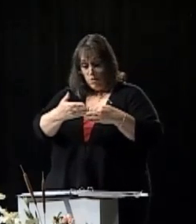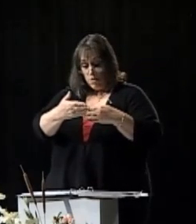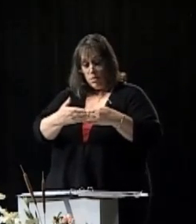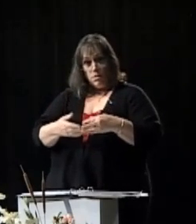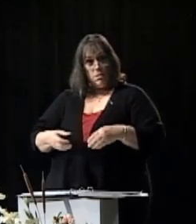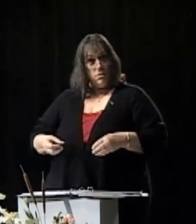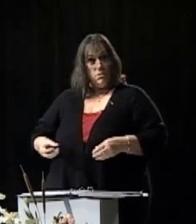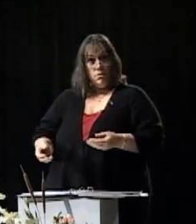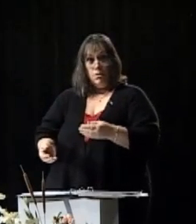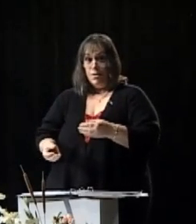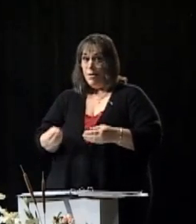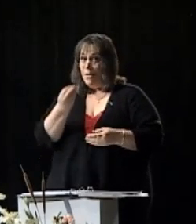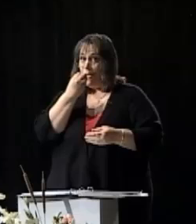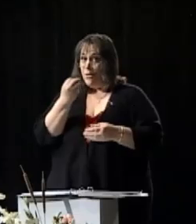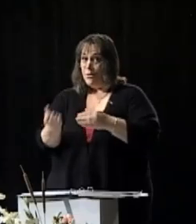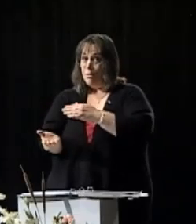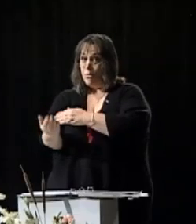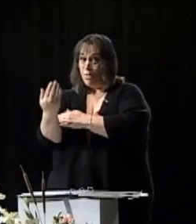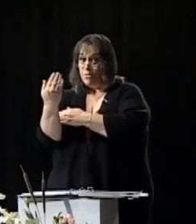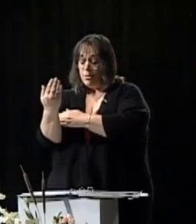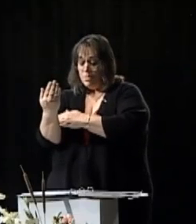before you eat breakfast?